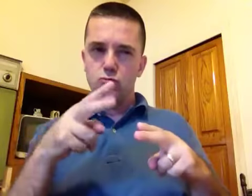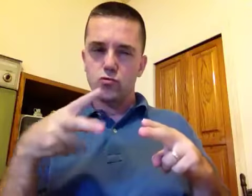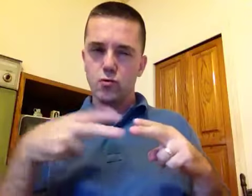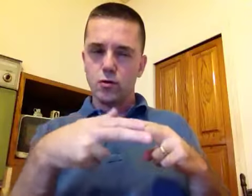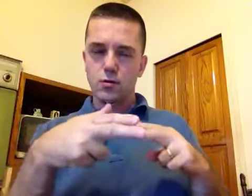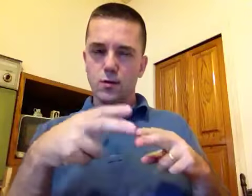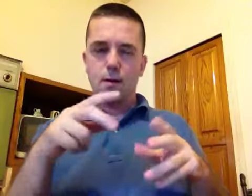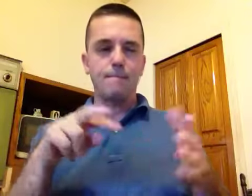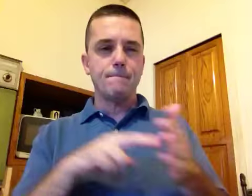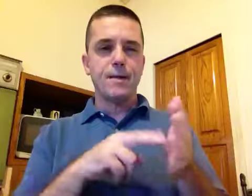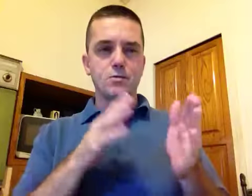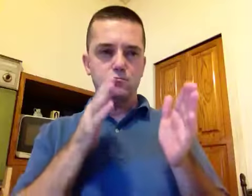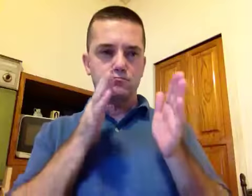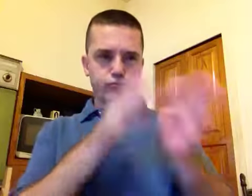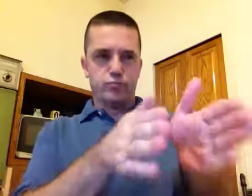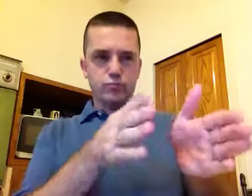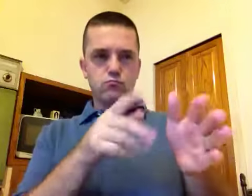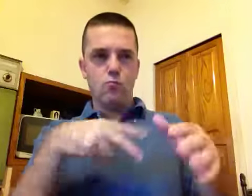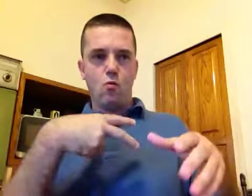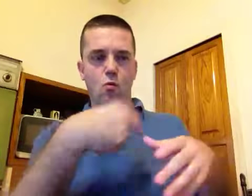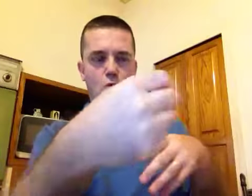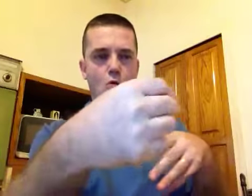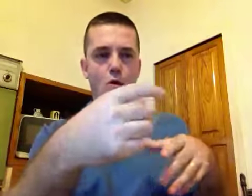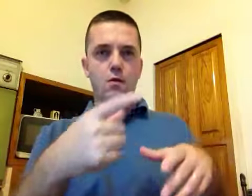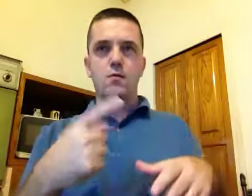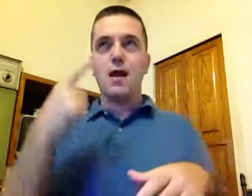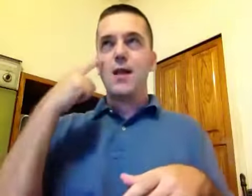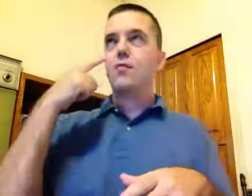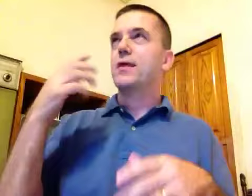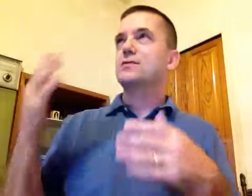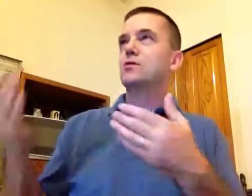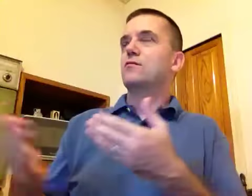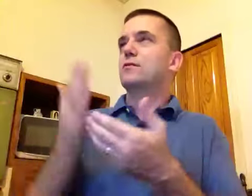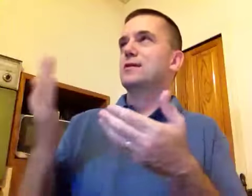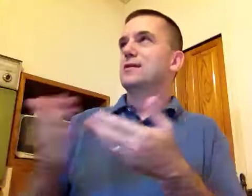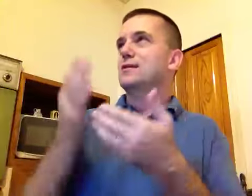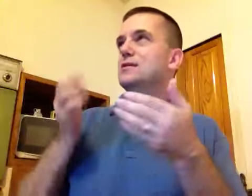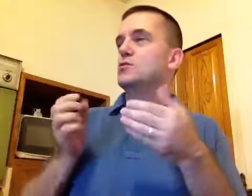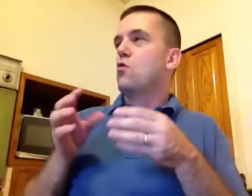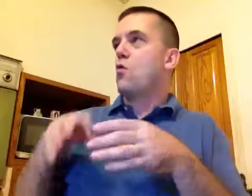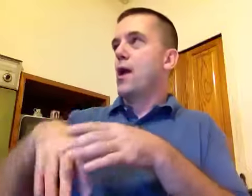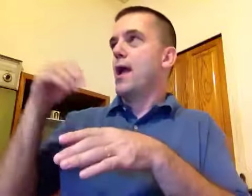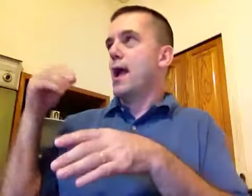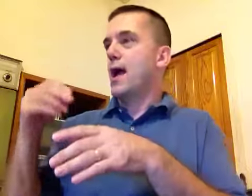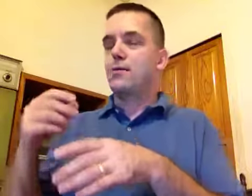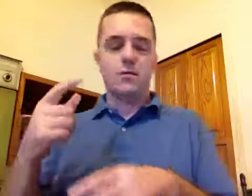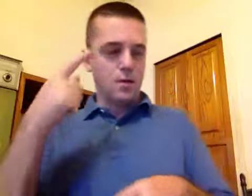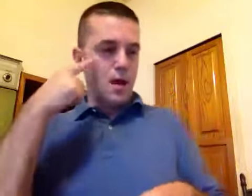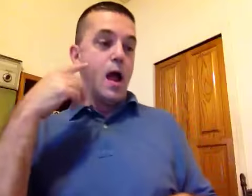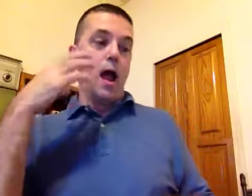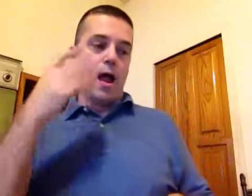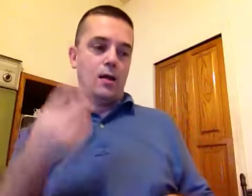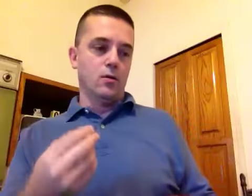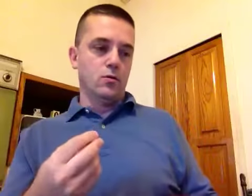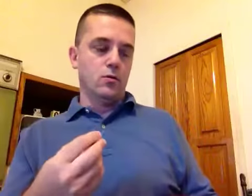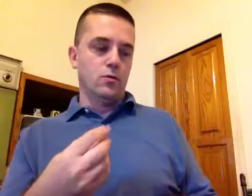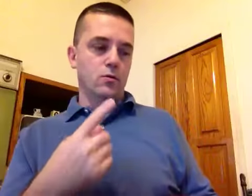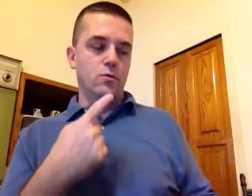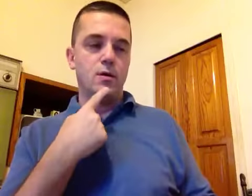I don't think he's necessarily looking for the easiest way out. I do. Okay. Well, he's being really encouraged by his dad.